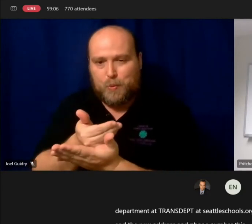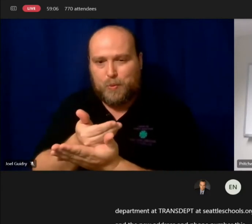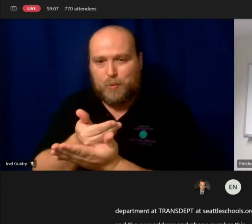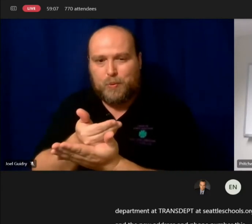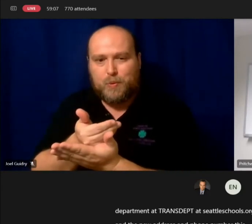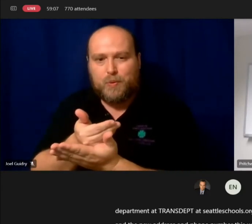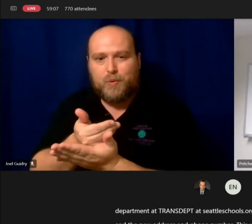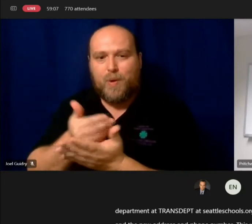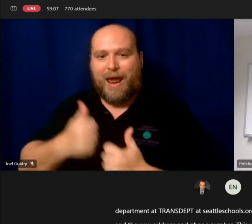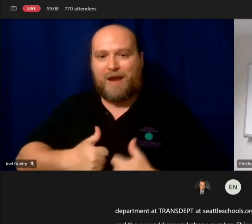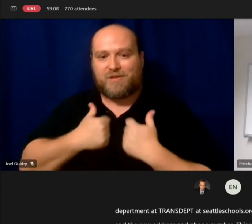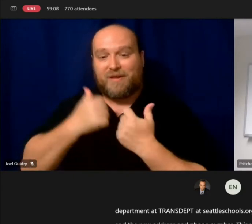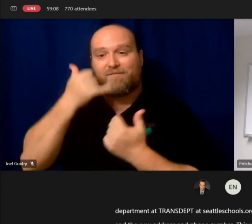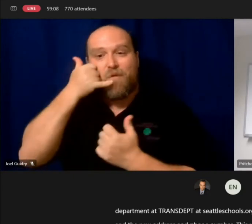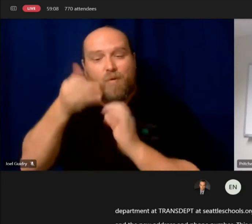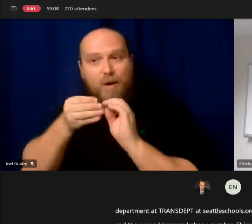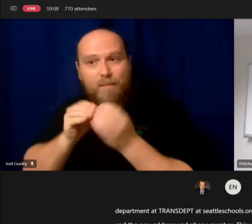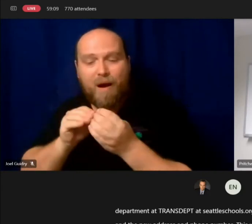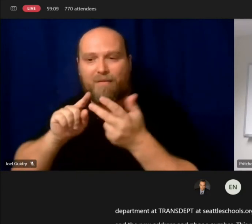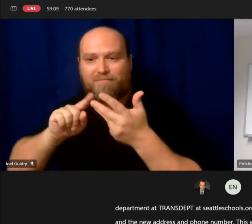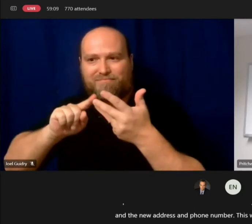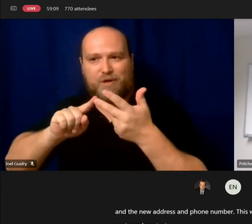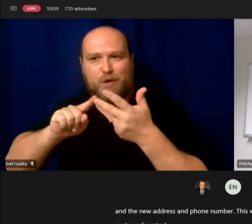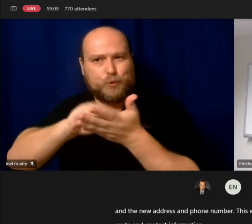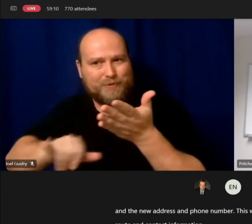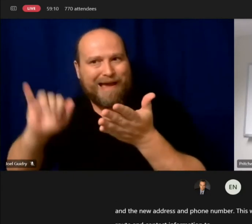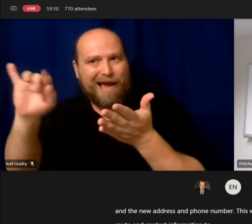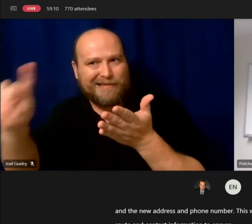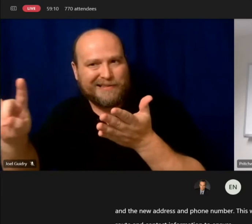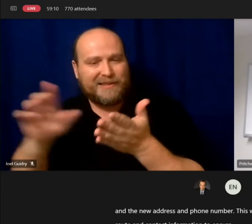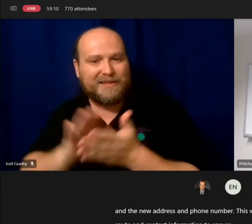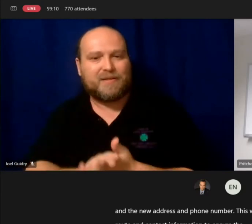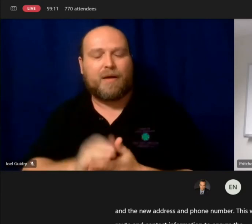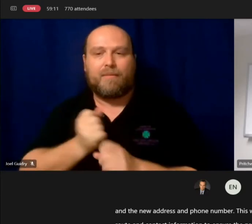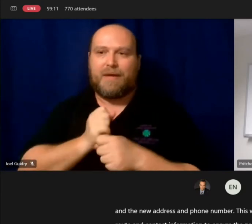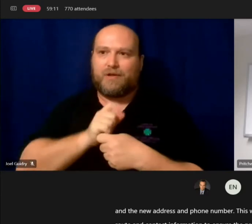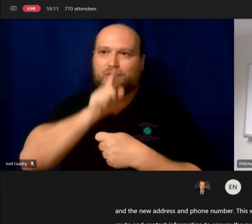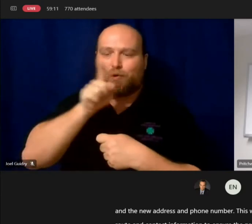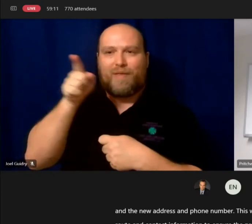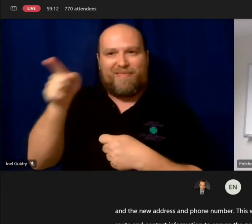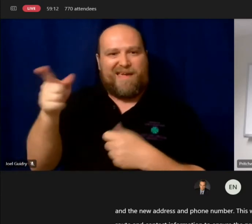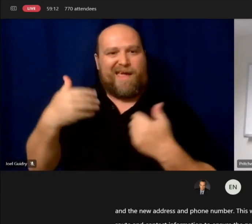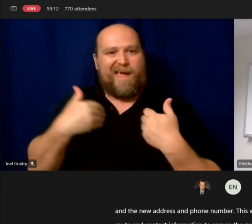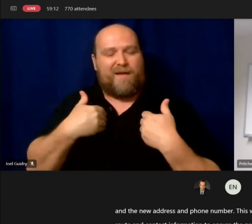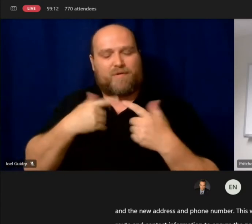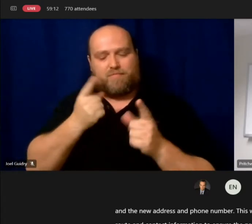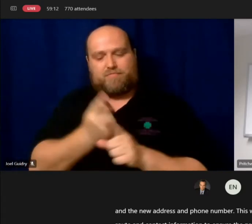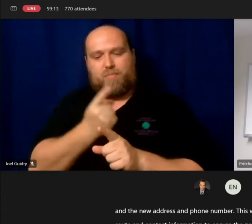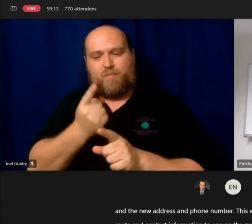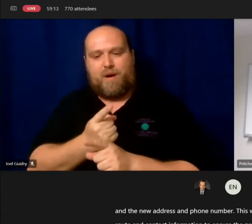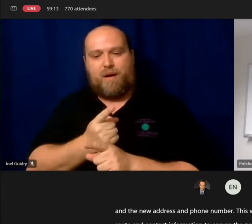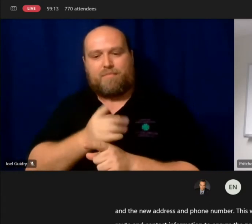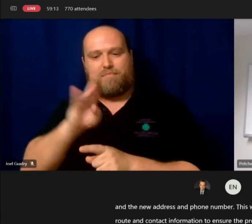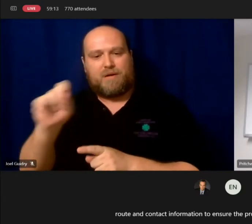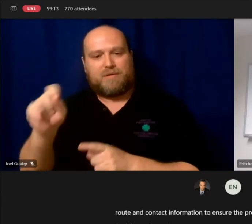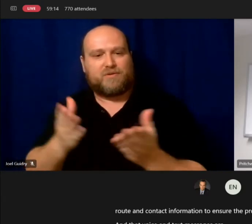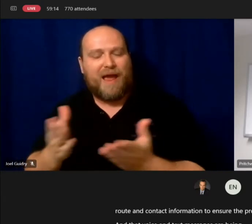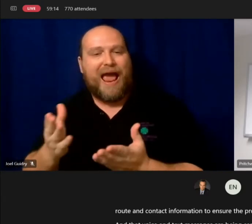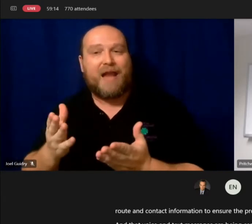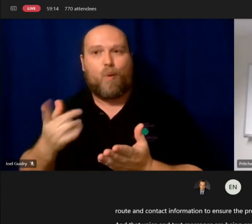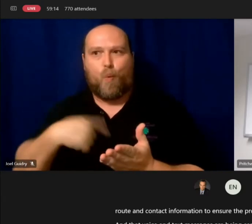contact information to ensure the proper bus route assignment and that voice and text messages are being sent to the right contact